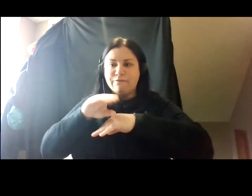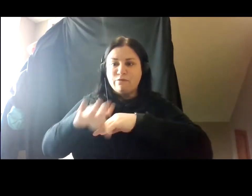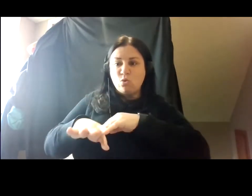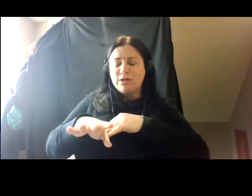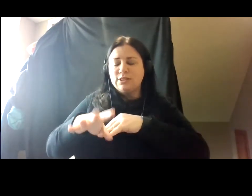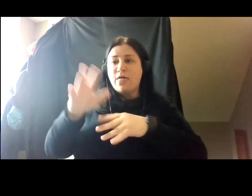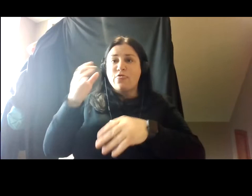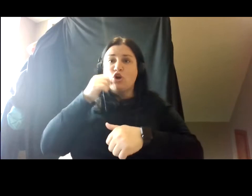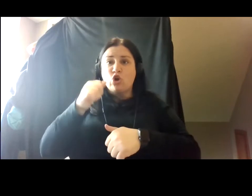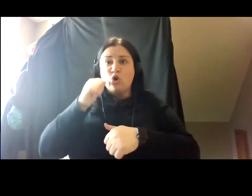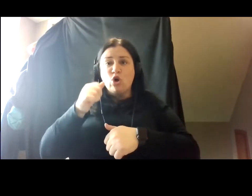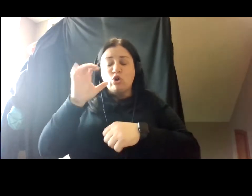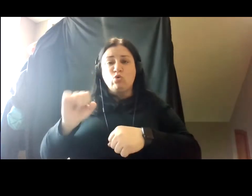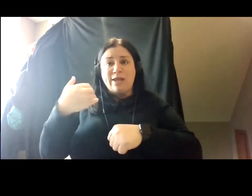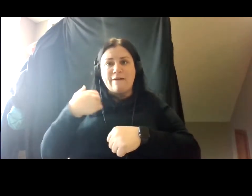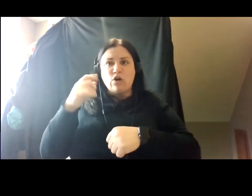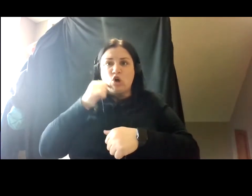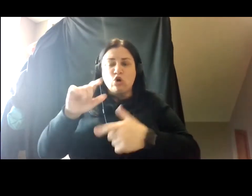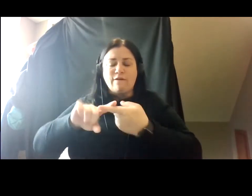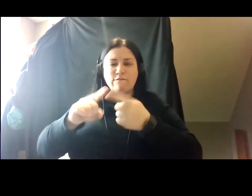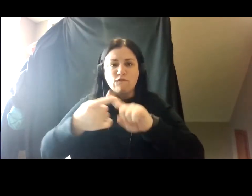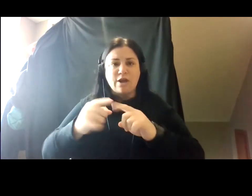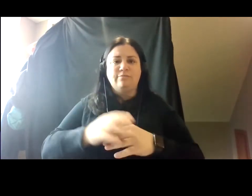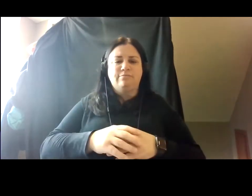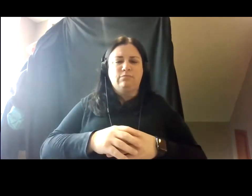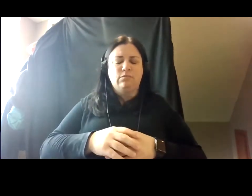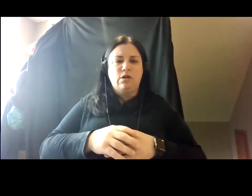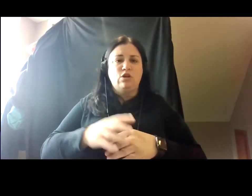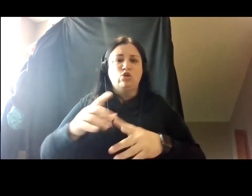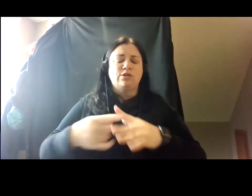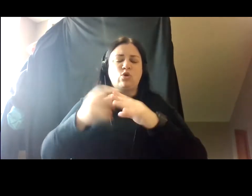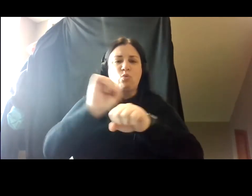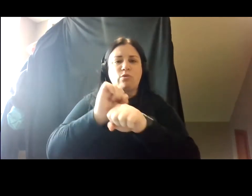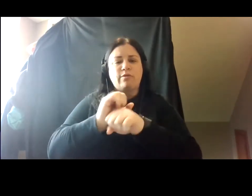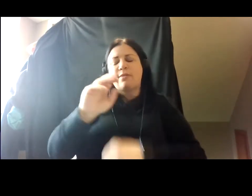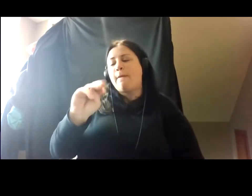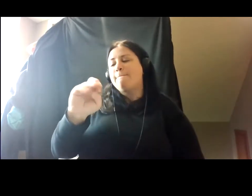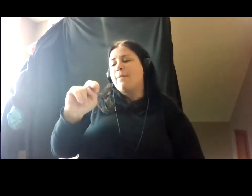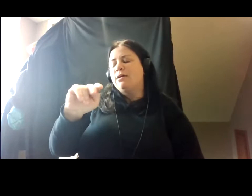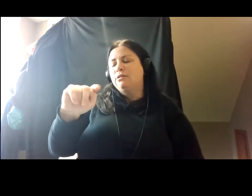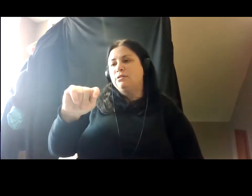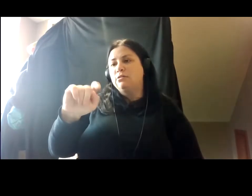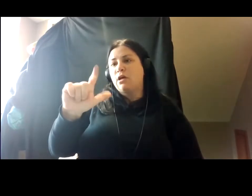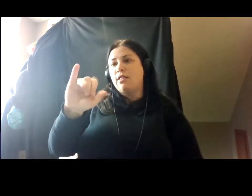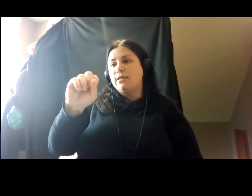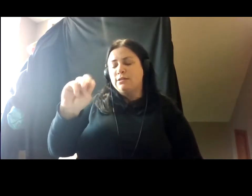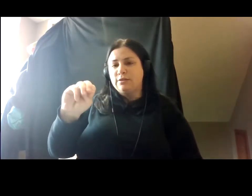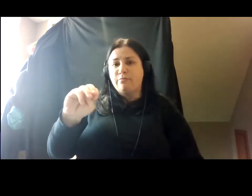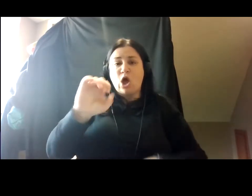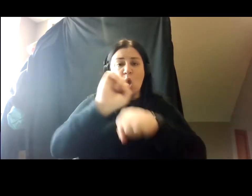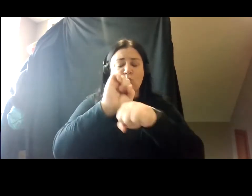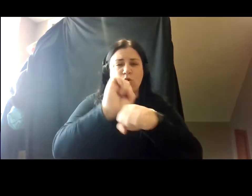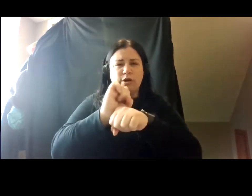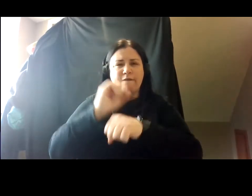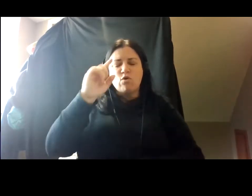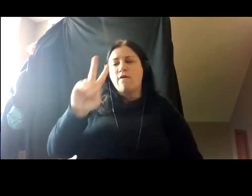Let me go more into the mentalism side. So I got more into the mentalism. But at the time, I was working for a company called Verizon Wireless. Many of you might